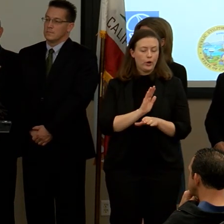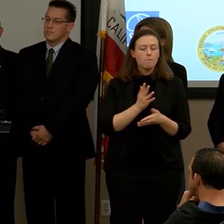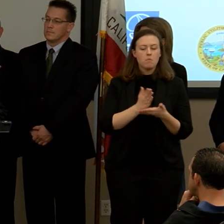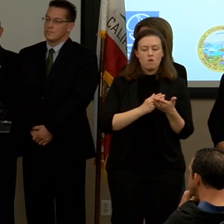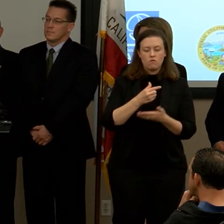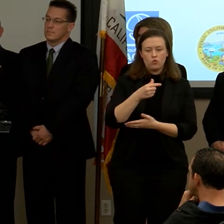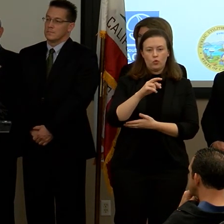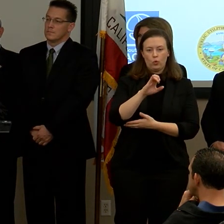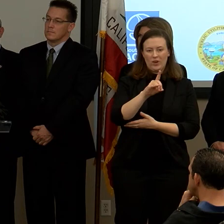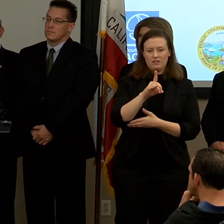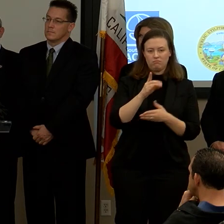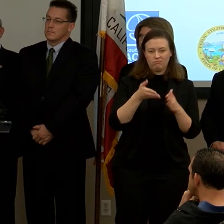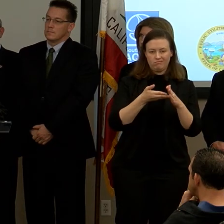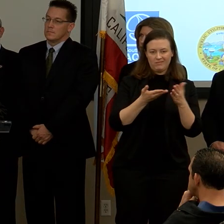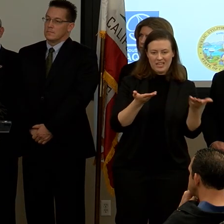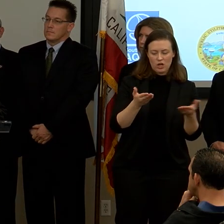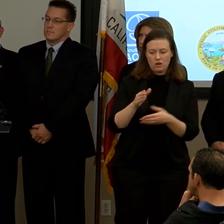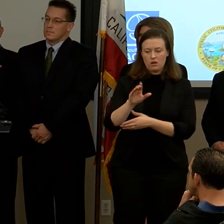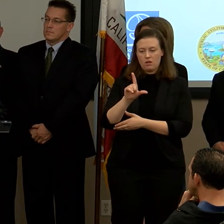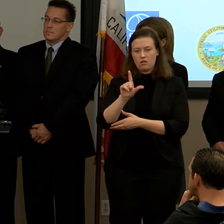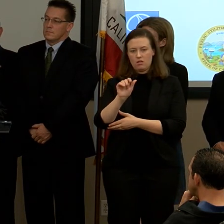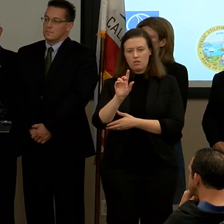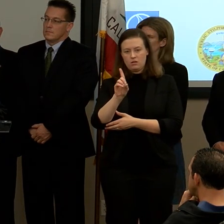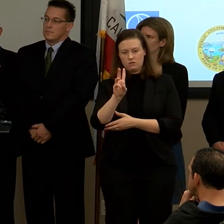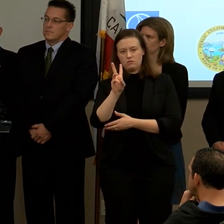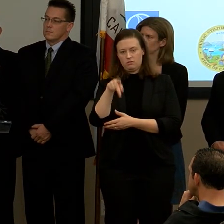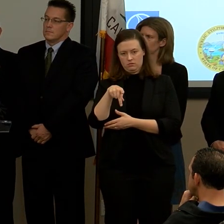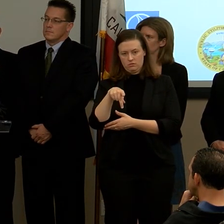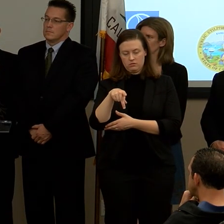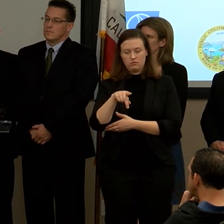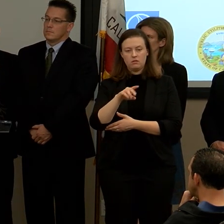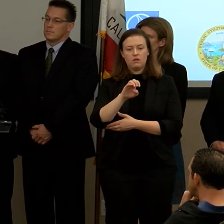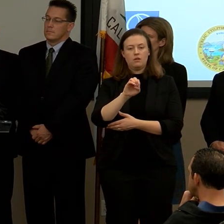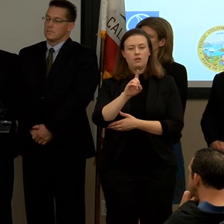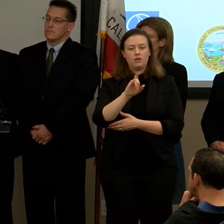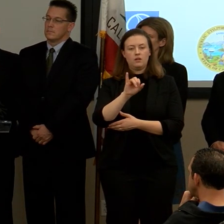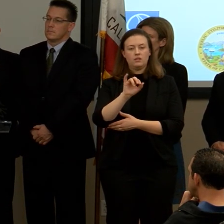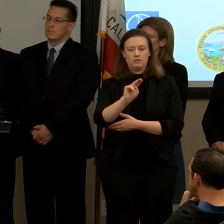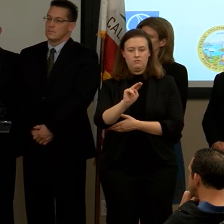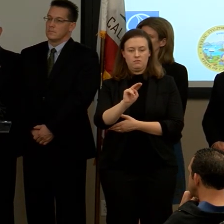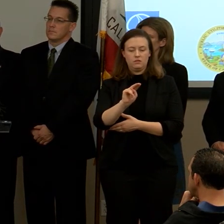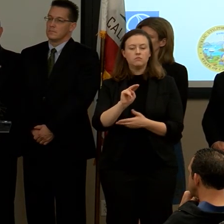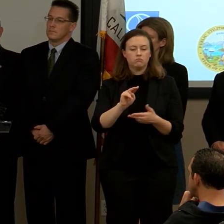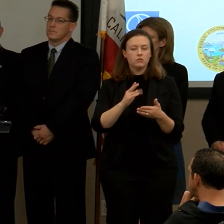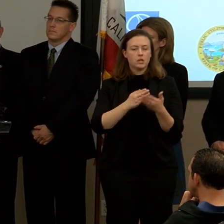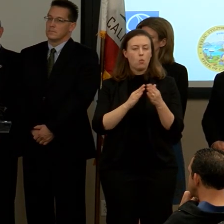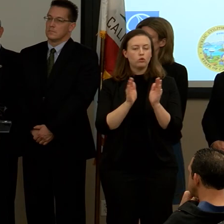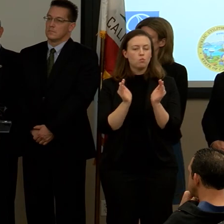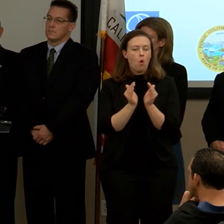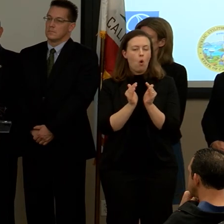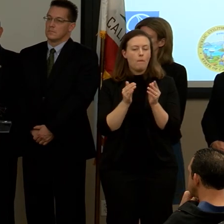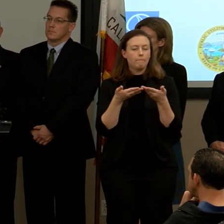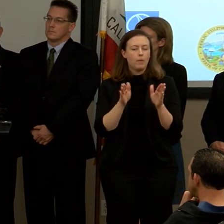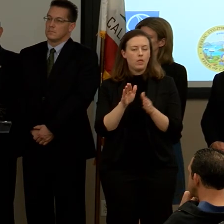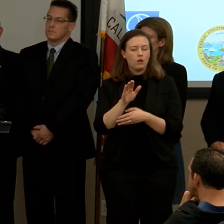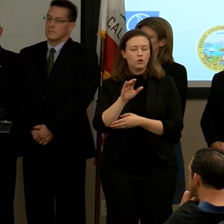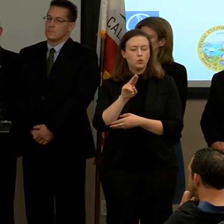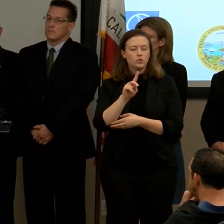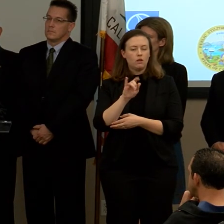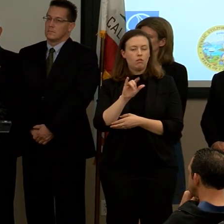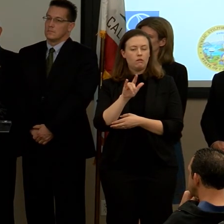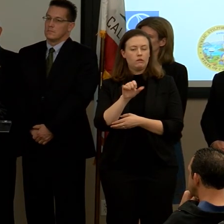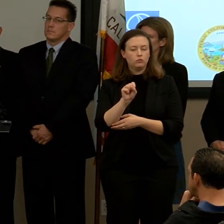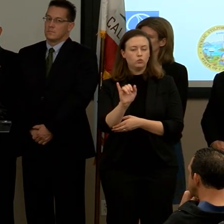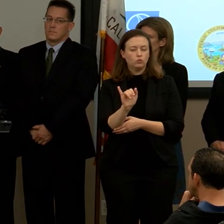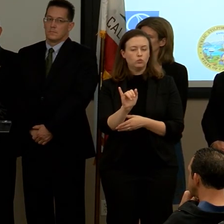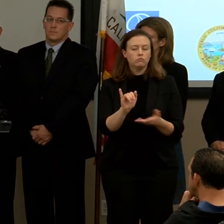here, Los Angeles Department of Water and Power, and also Edison, and some of the smaller public utilities. And what we need to do